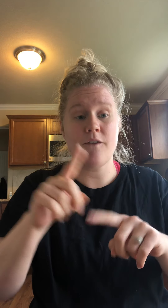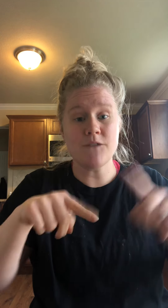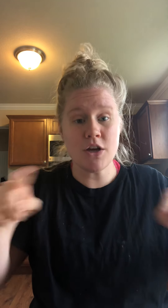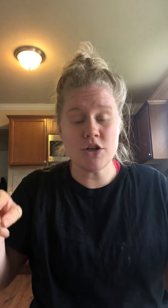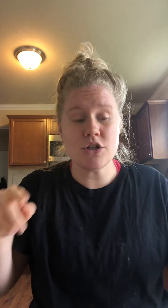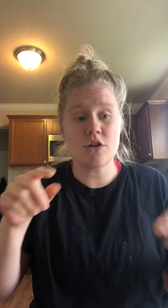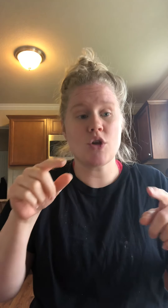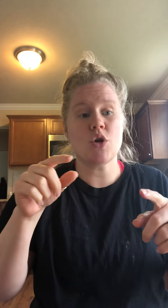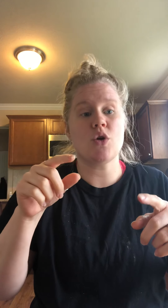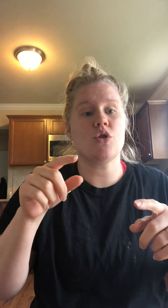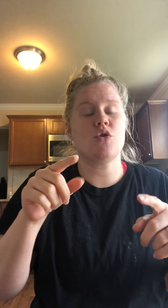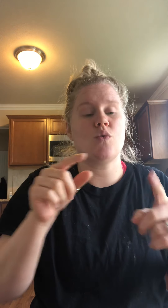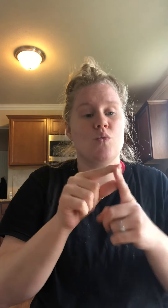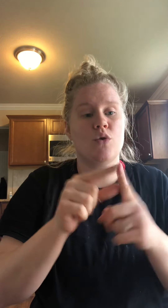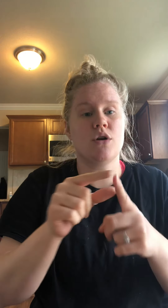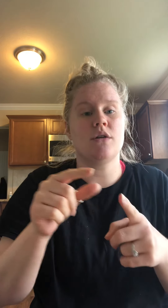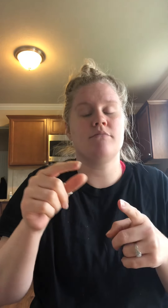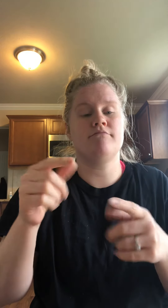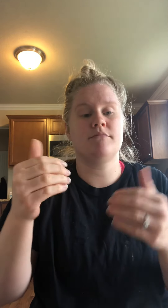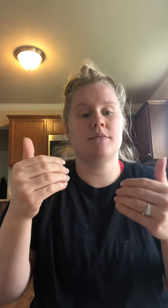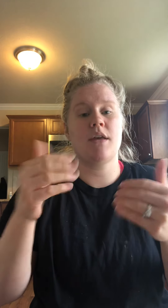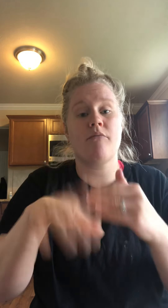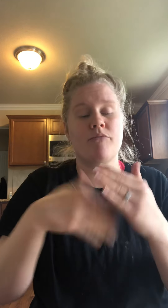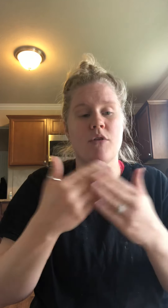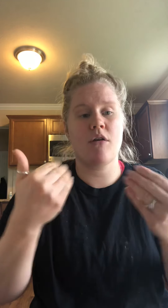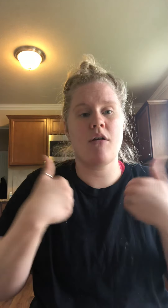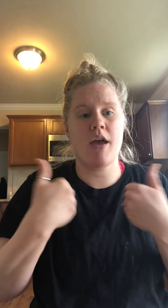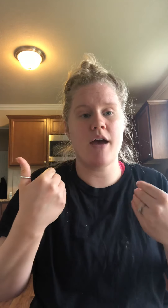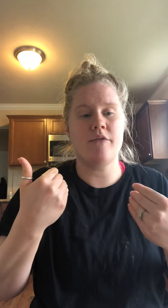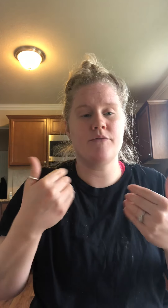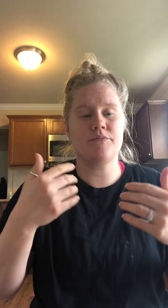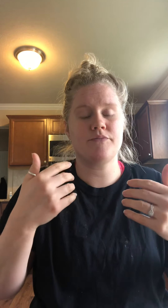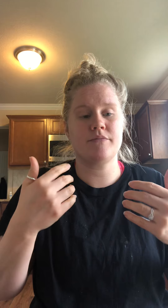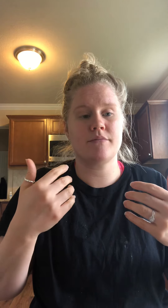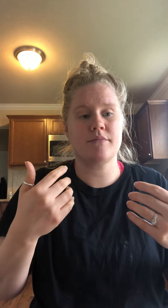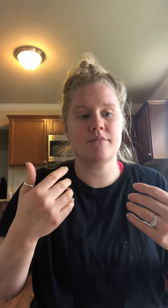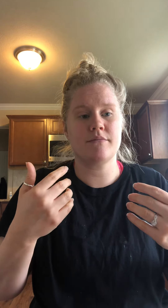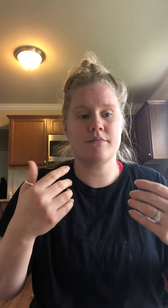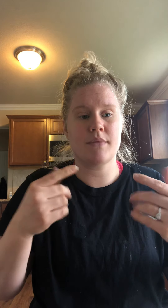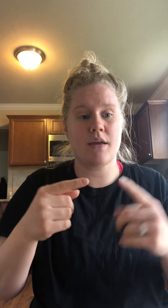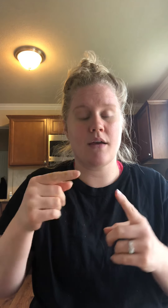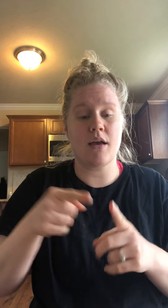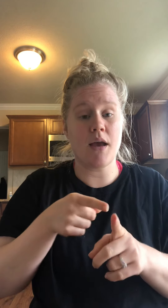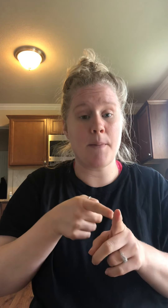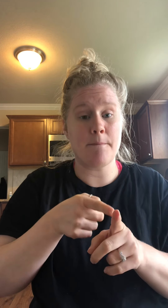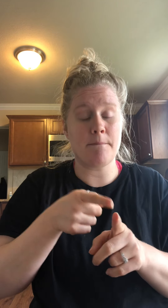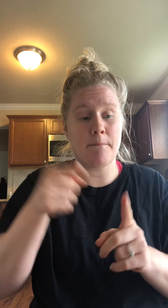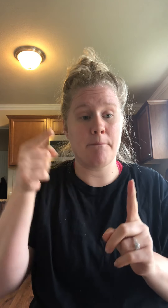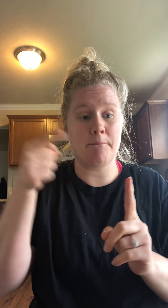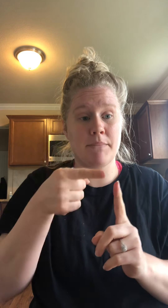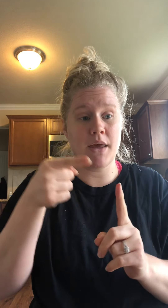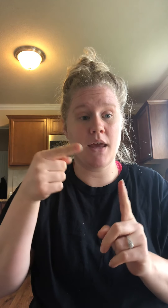So we can pretty much be sure that there's some Proto-Germanic word that sounds something like